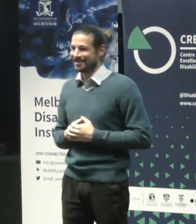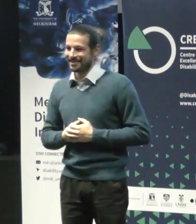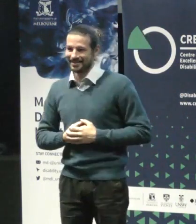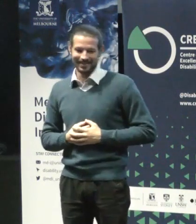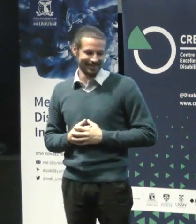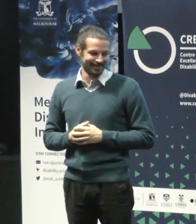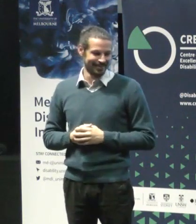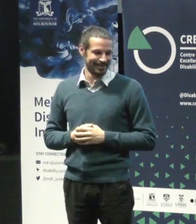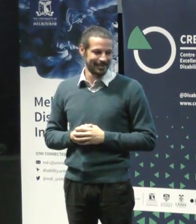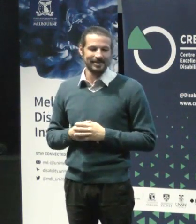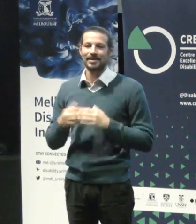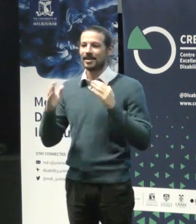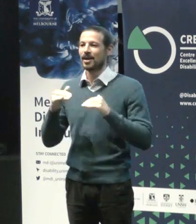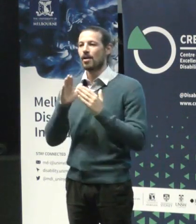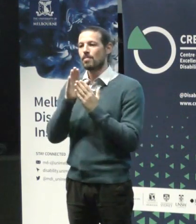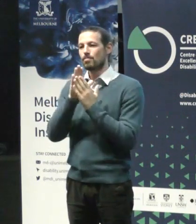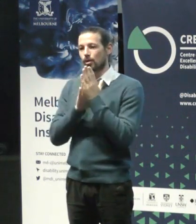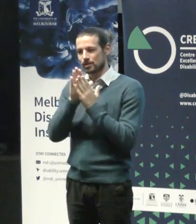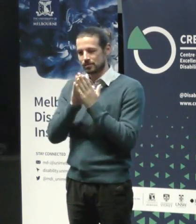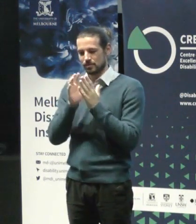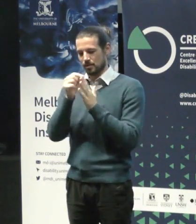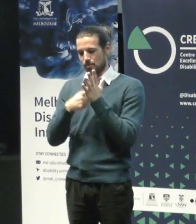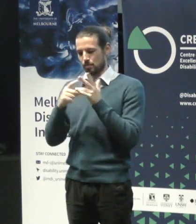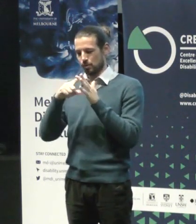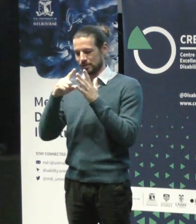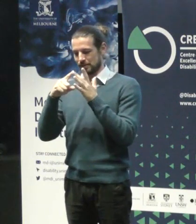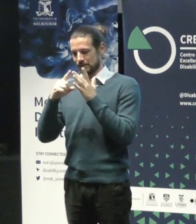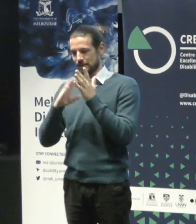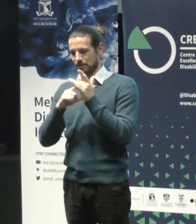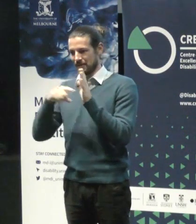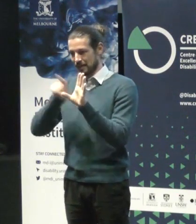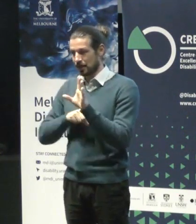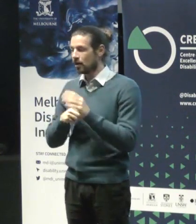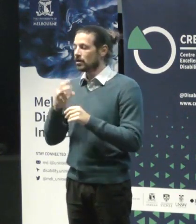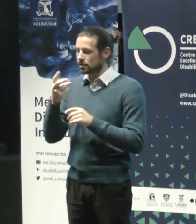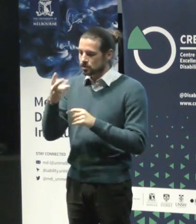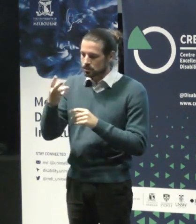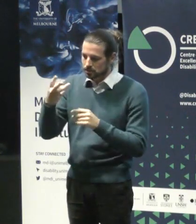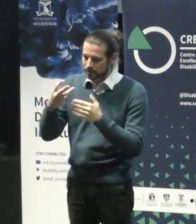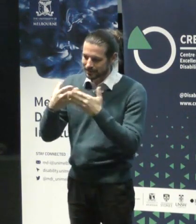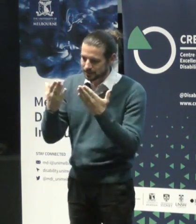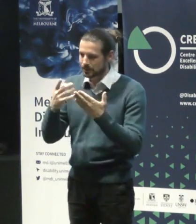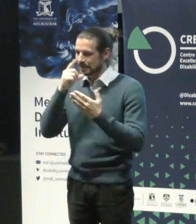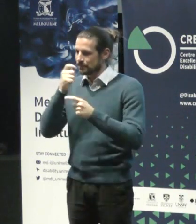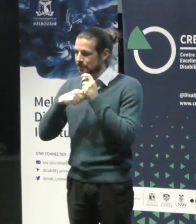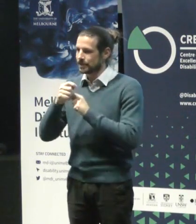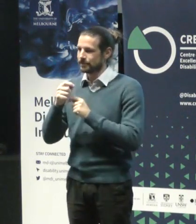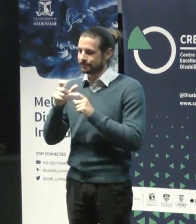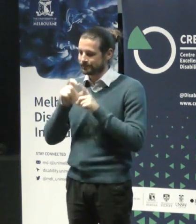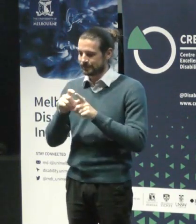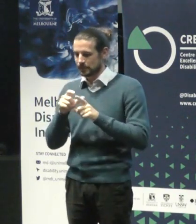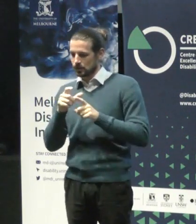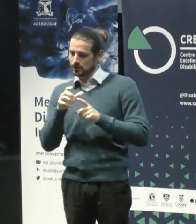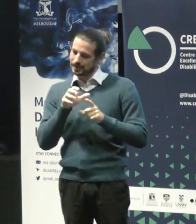Proximity, this is, I can work with someone for 2 or 3 days, it becomes difficult, emotional level, irritable, little